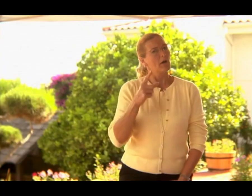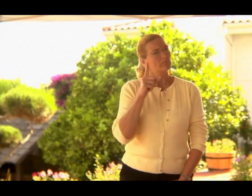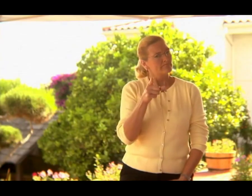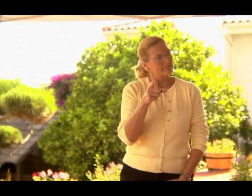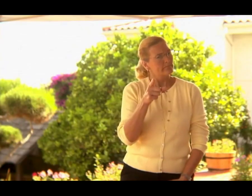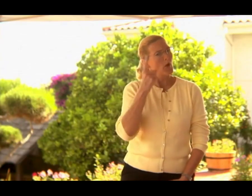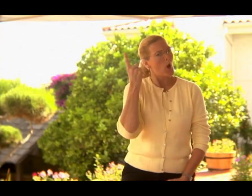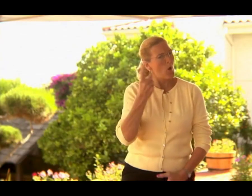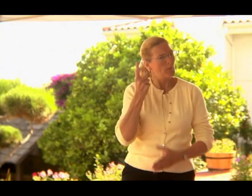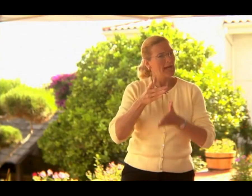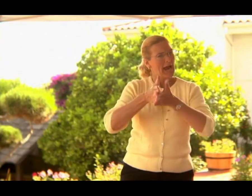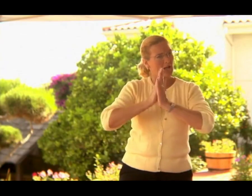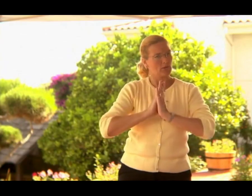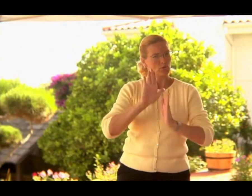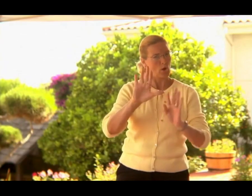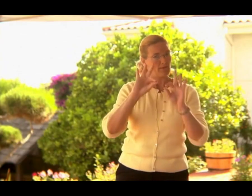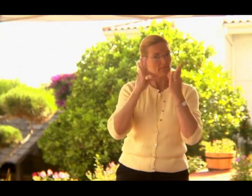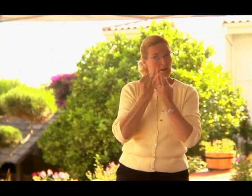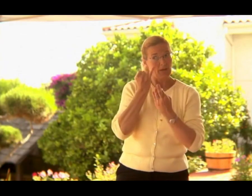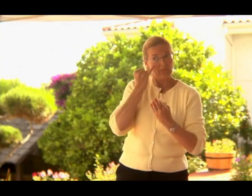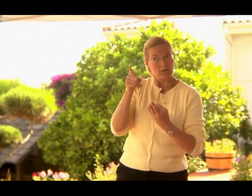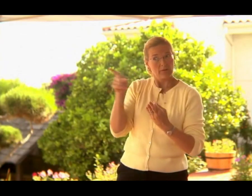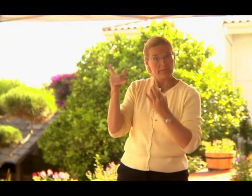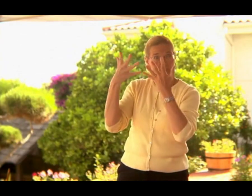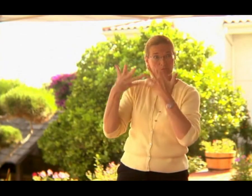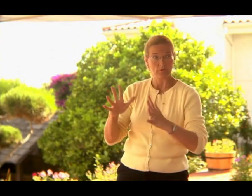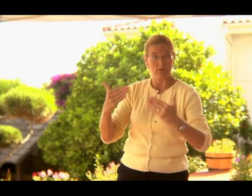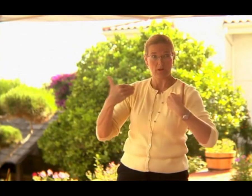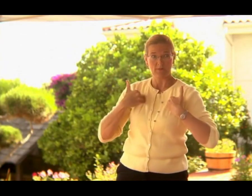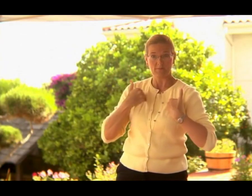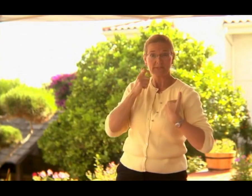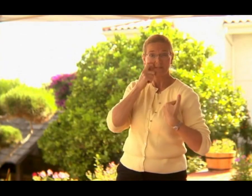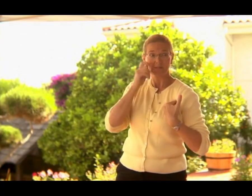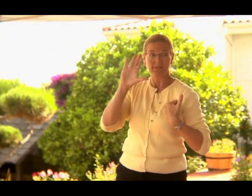You should always ask your family members if they have had skin cancer.